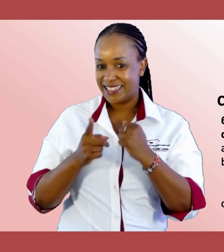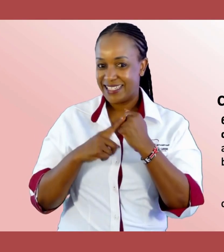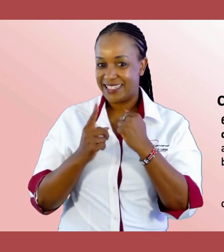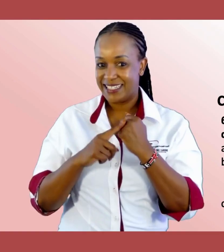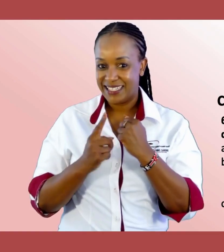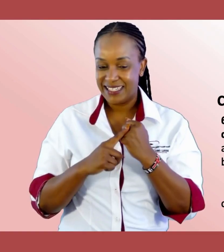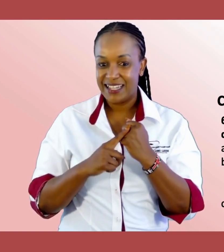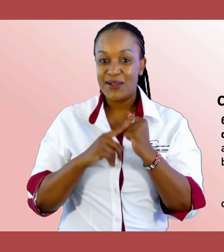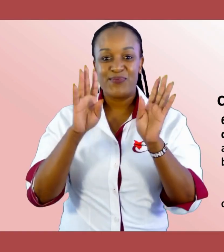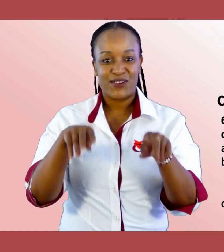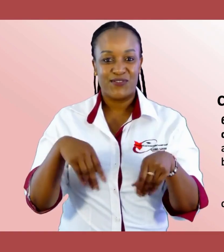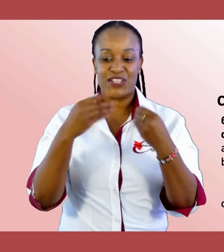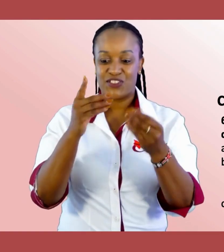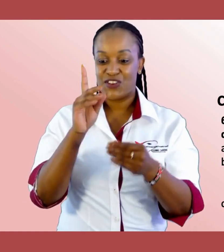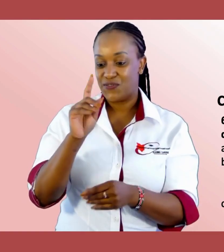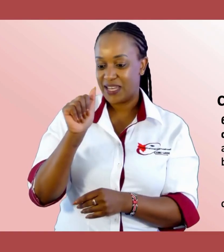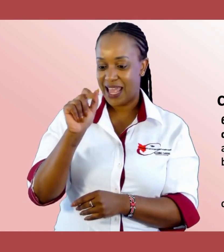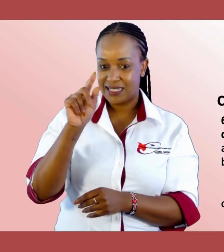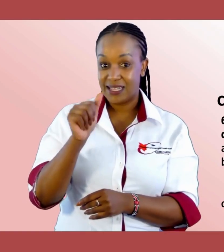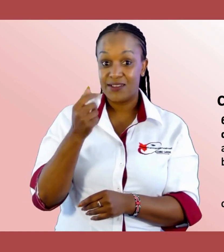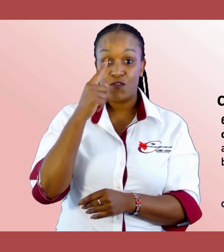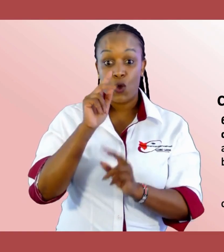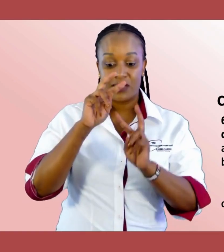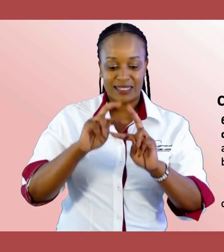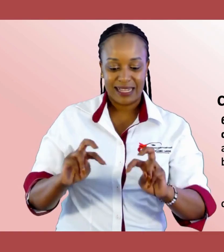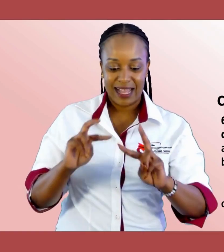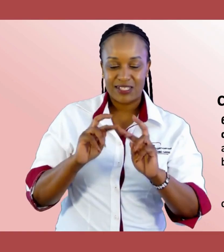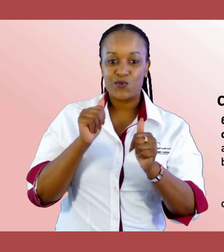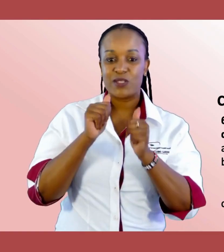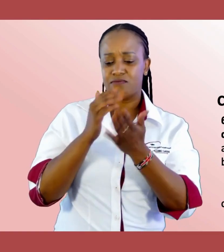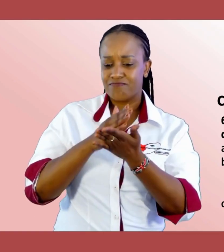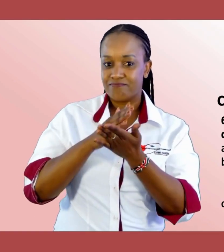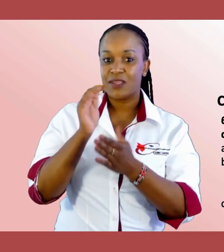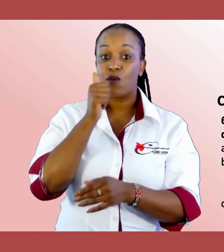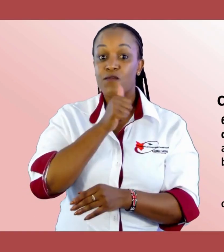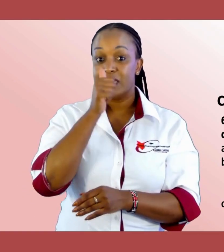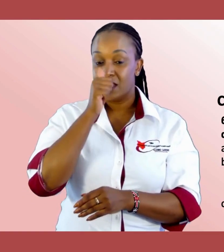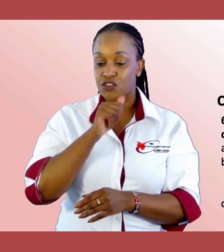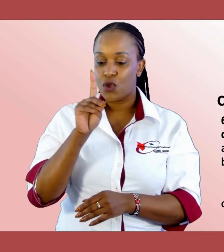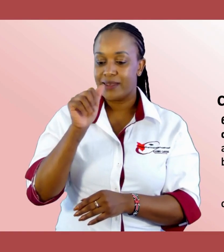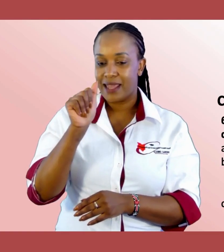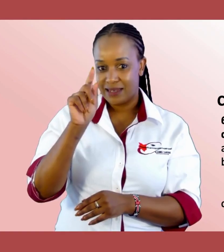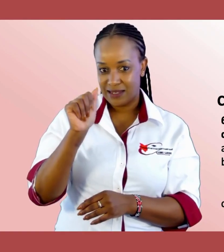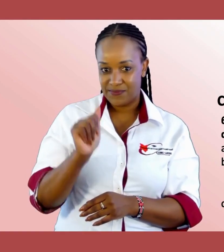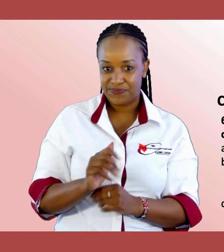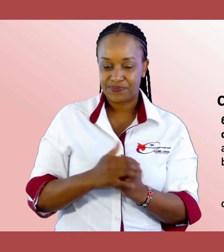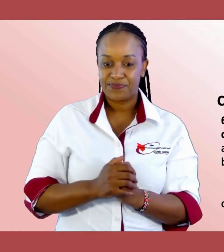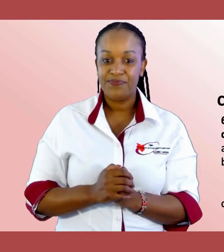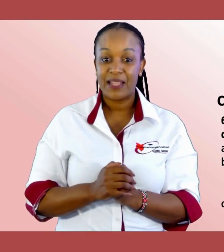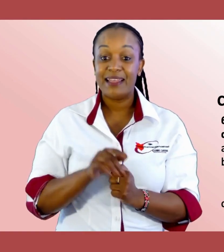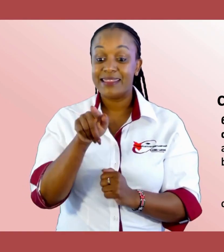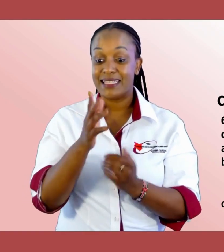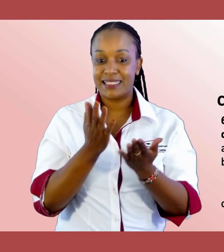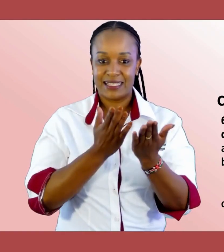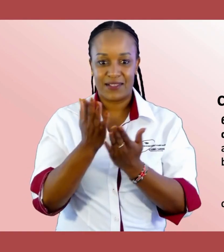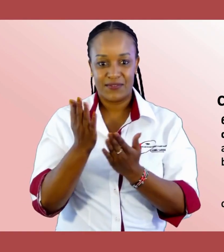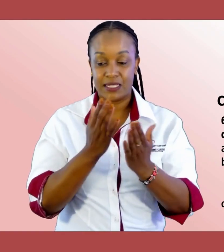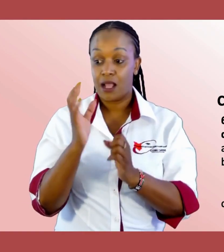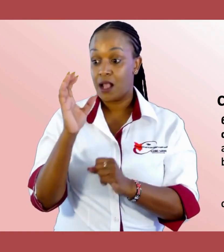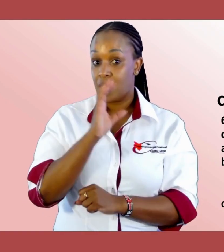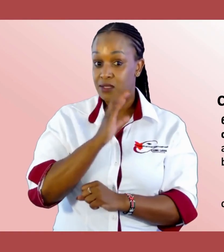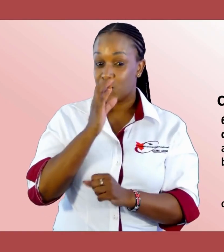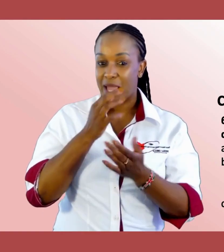6. Provision of data for research, which excludes confidential data. For this service,